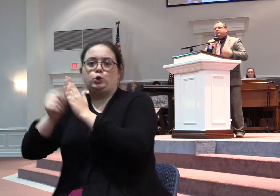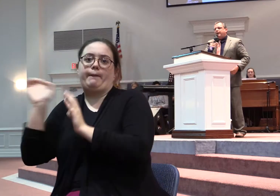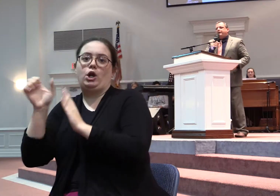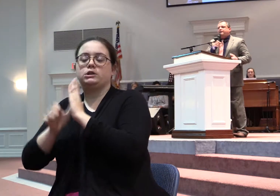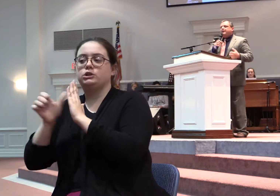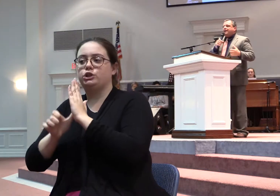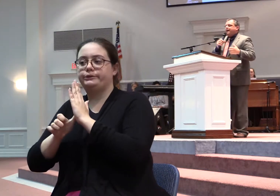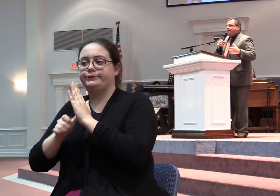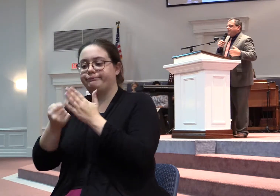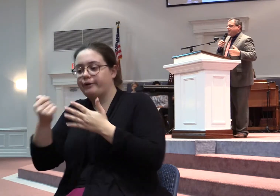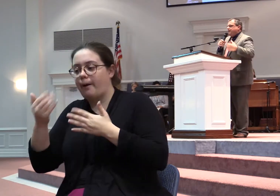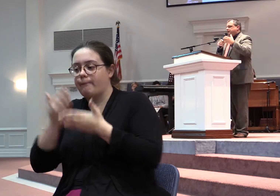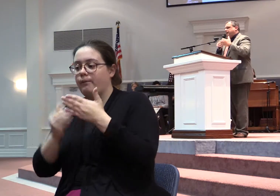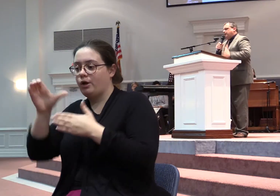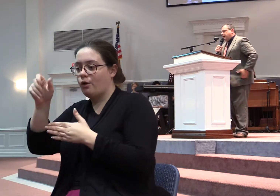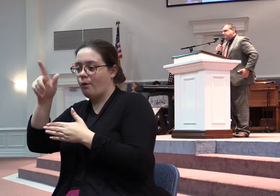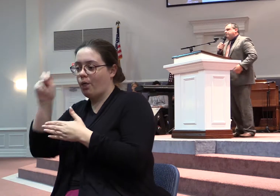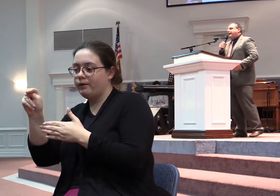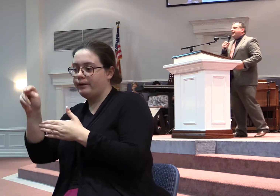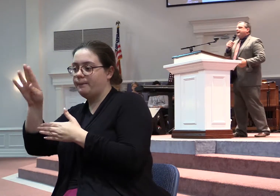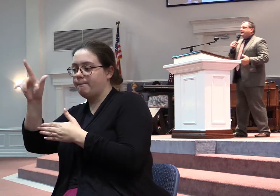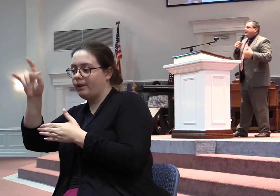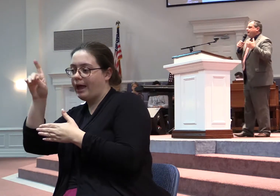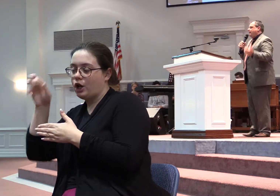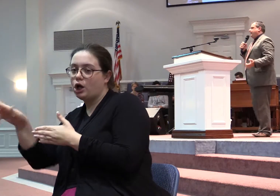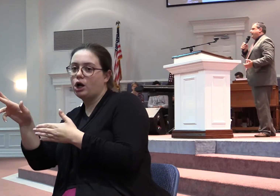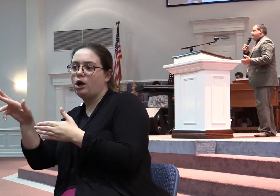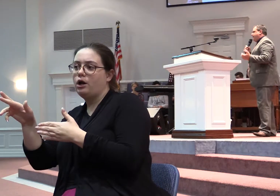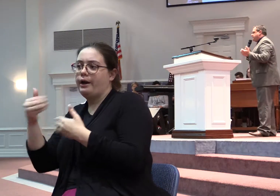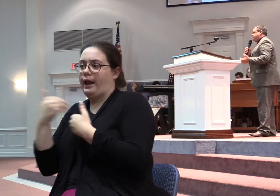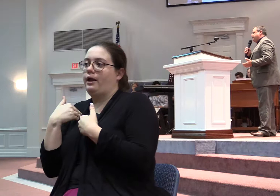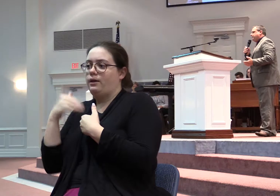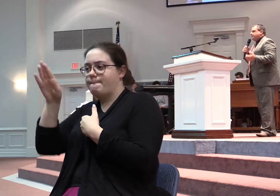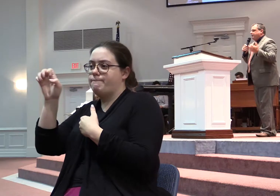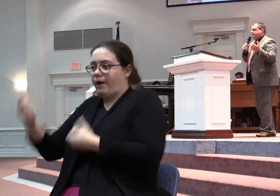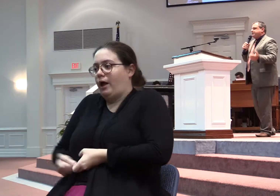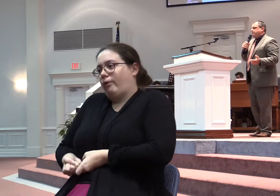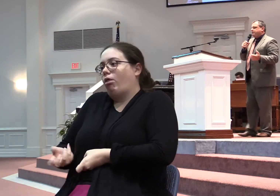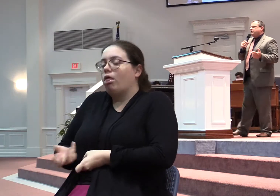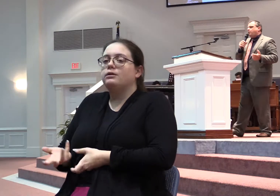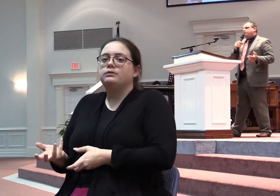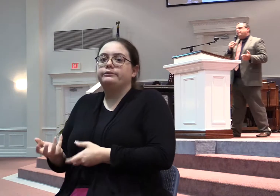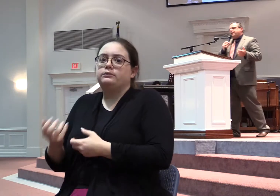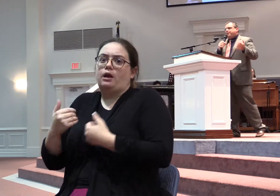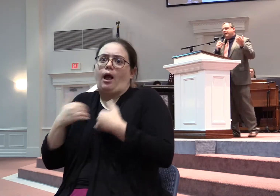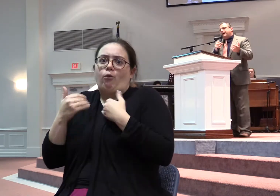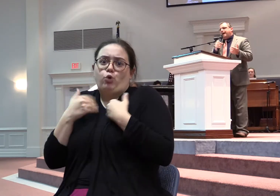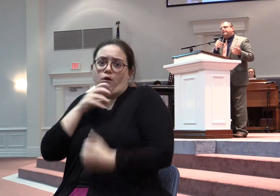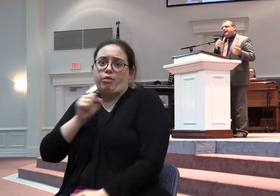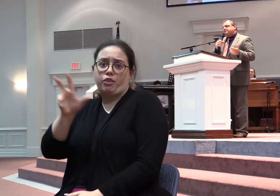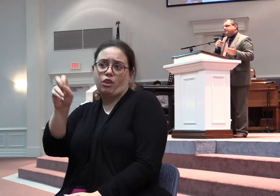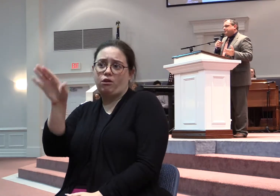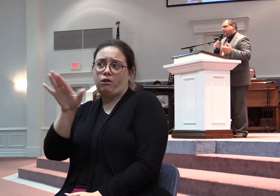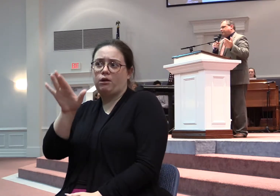part of my bladder. And they give me a colostomy bag. And here I lay in the hospital, 30-some years old, thinking I